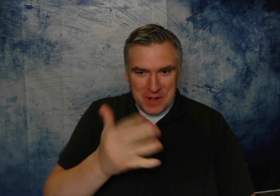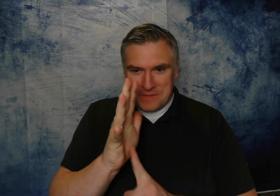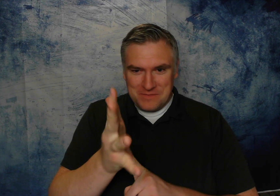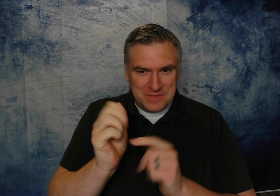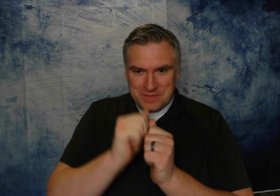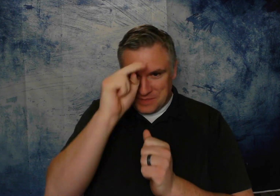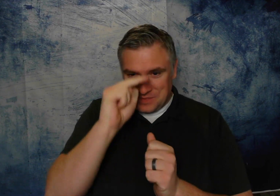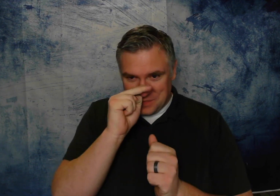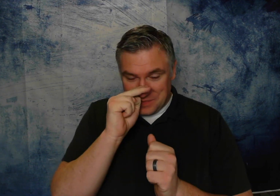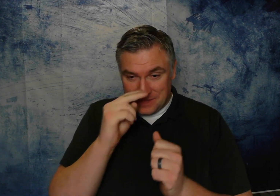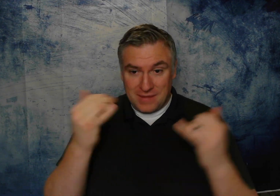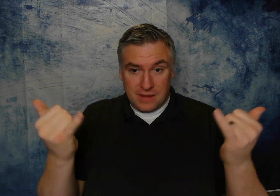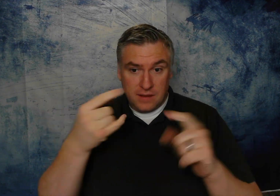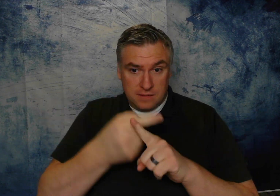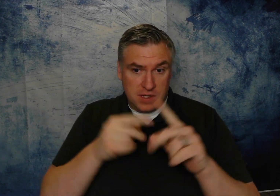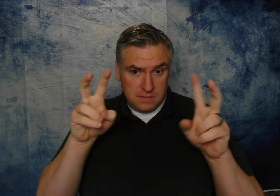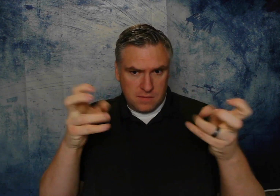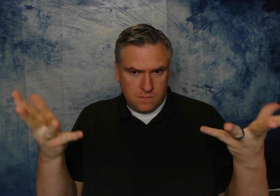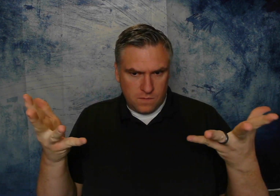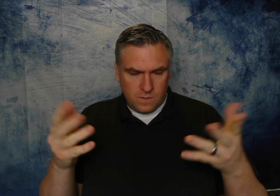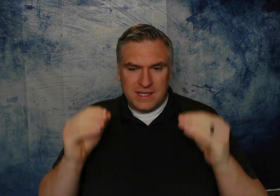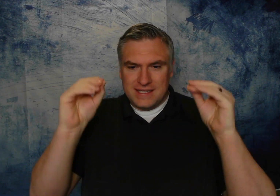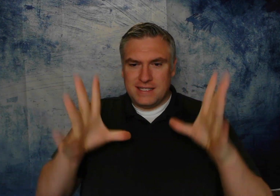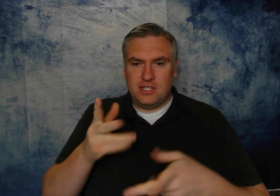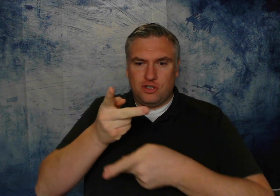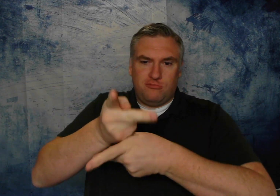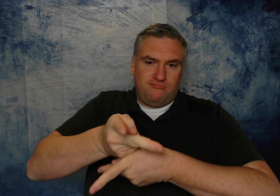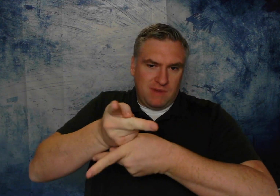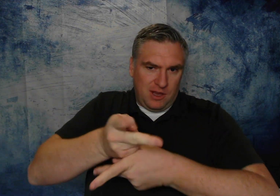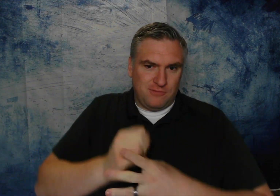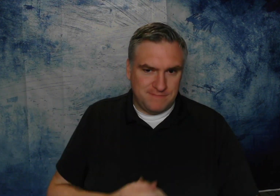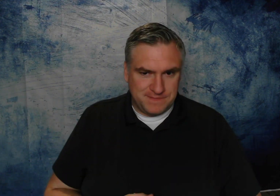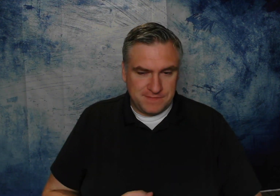Hello, and welcome to 5 Minutes with Nate. This month's topic, teacher care.